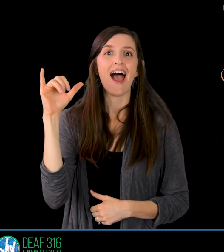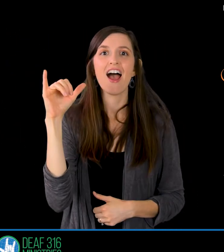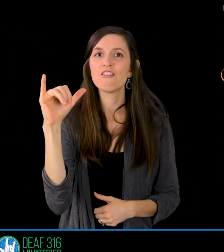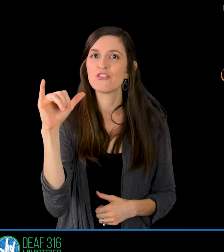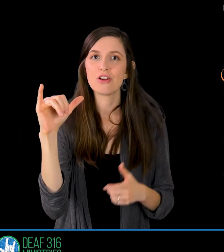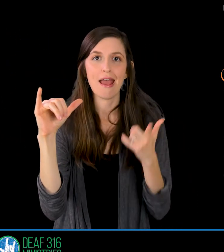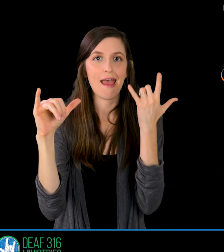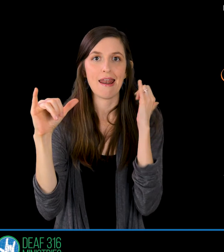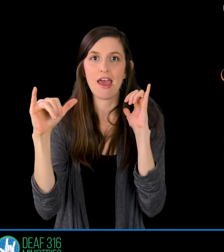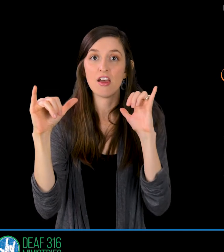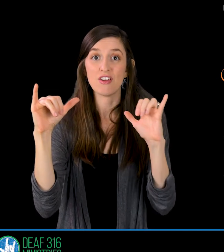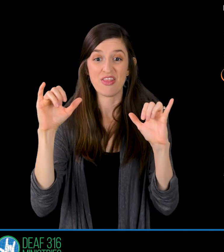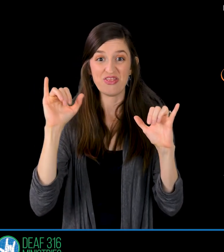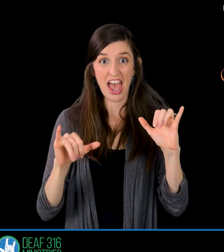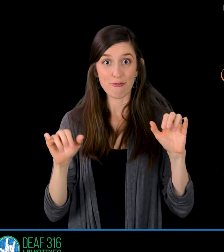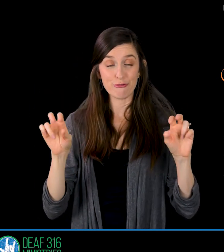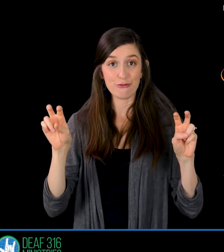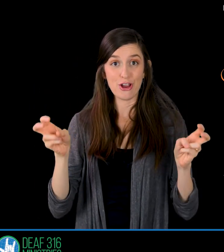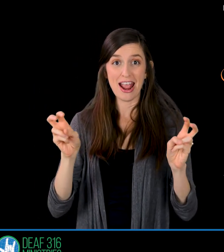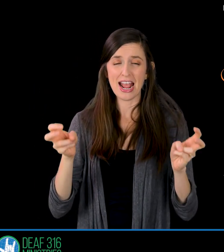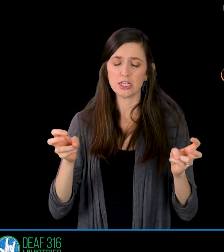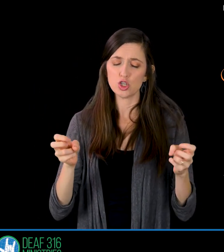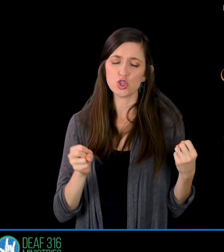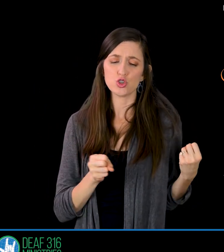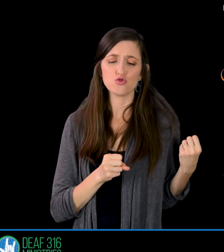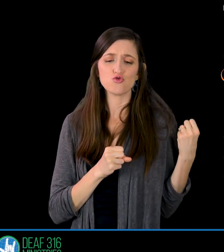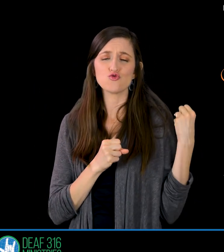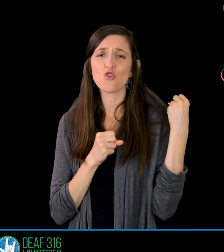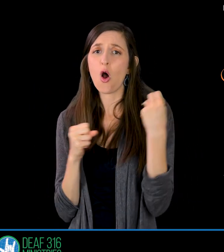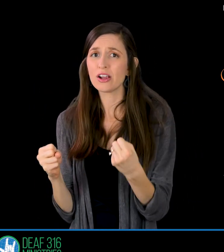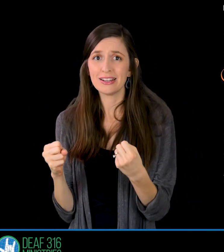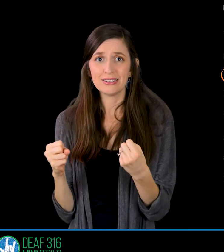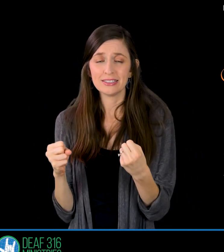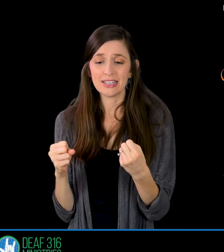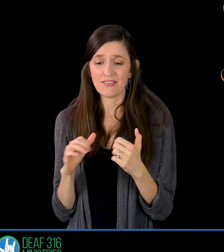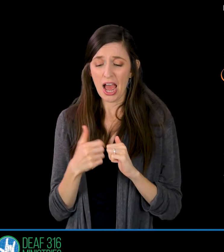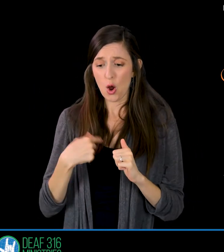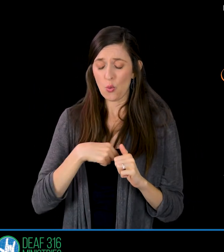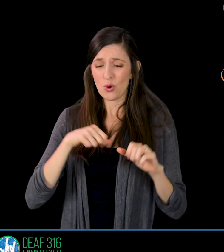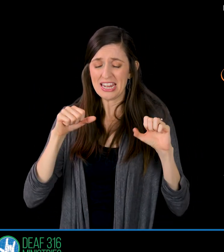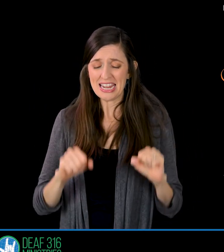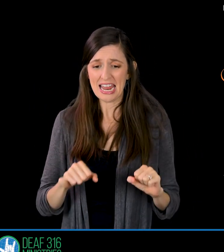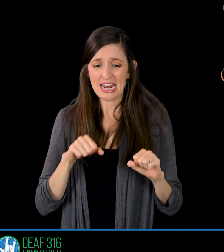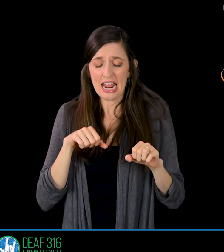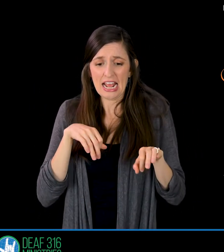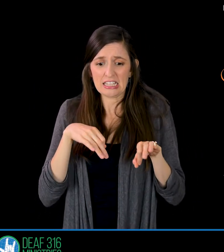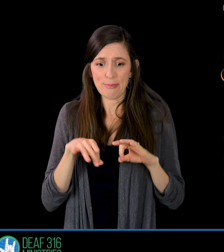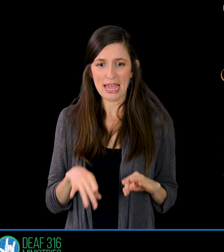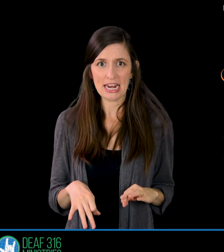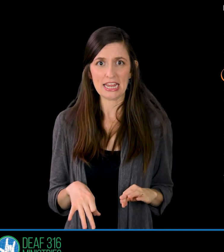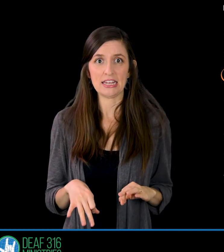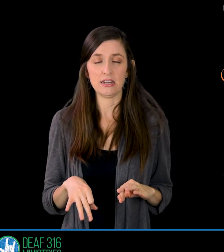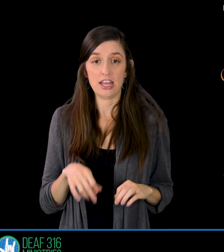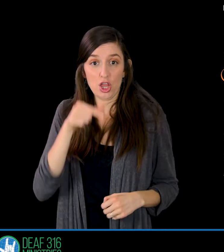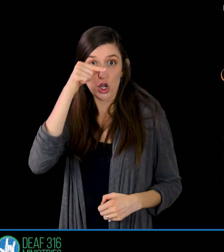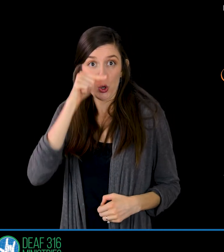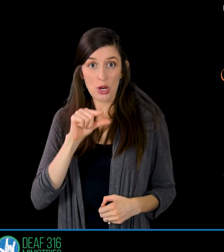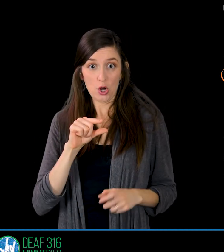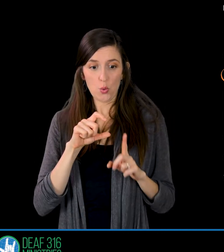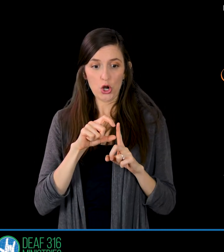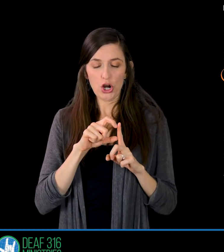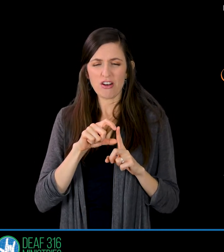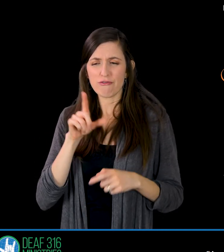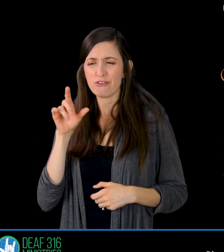Greek way of expressing eternity forever and